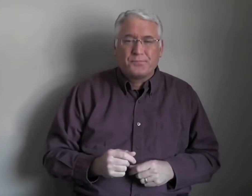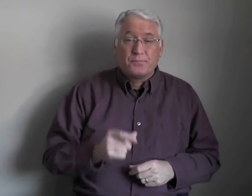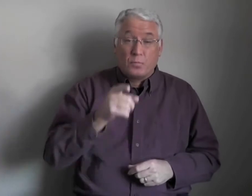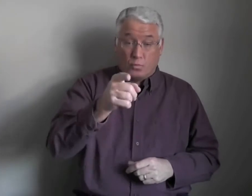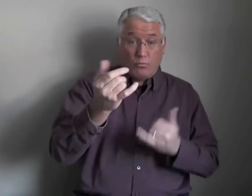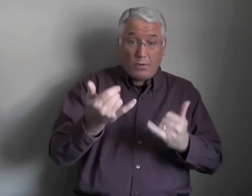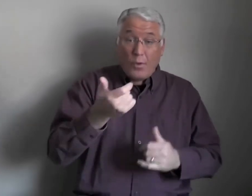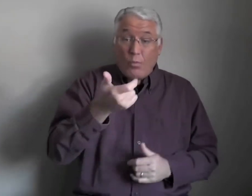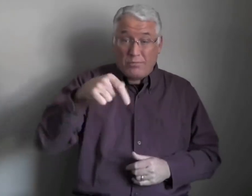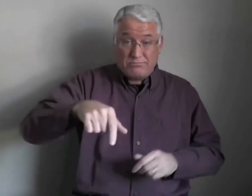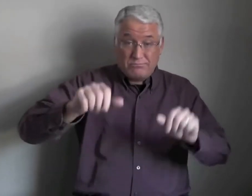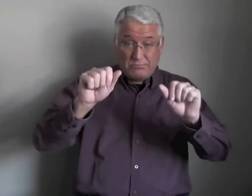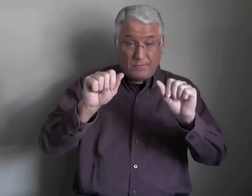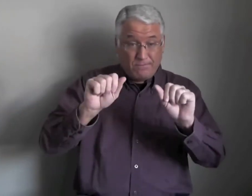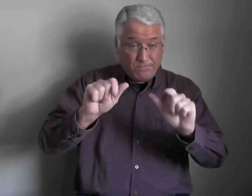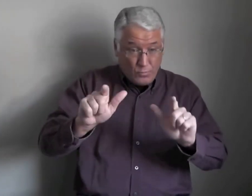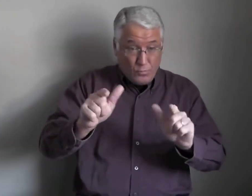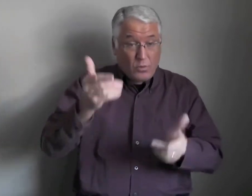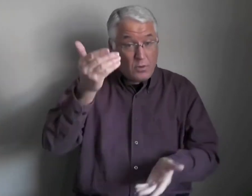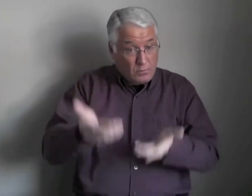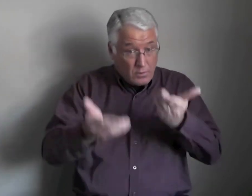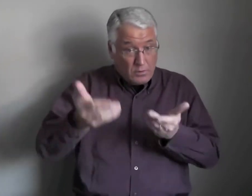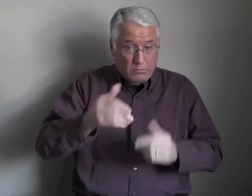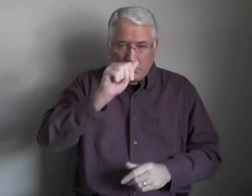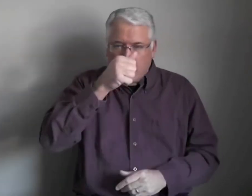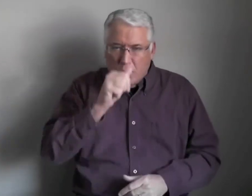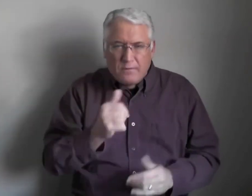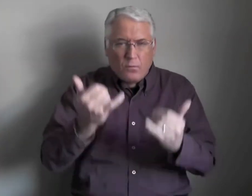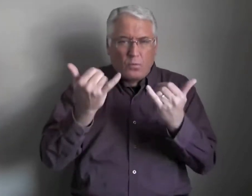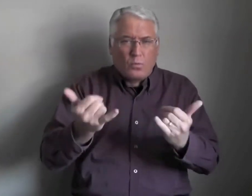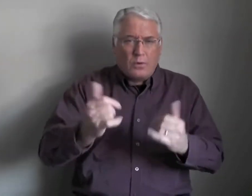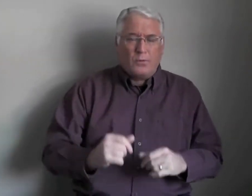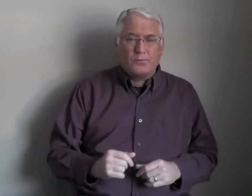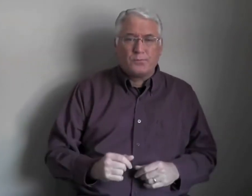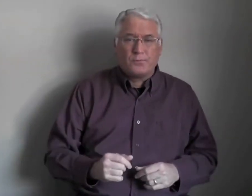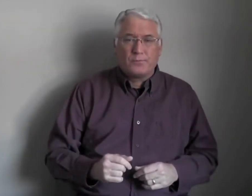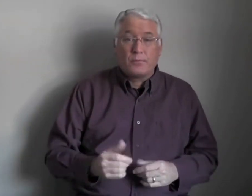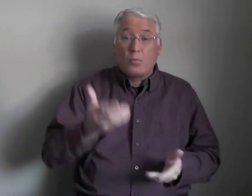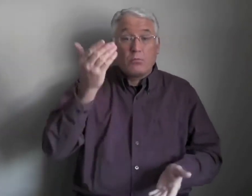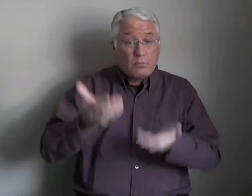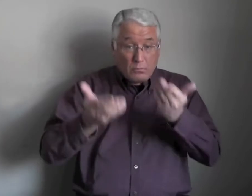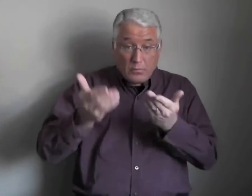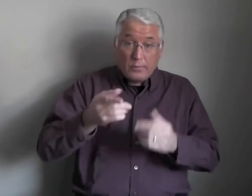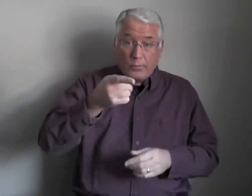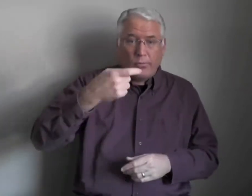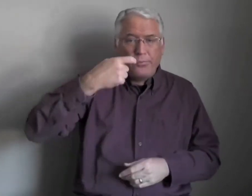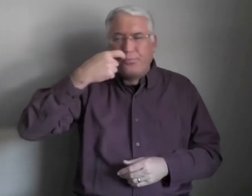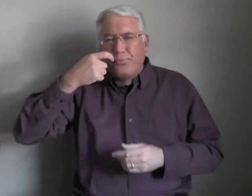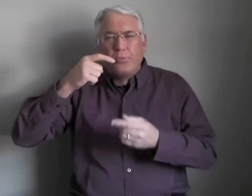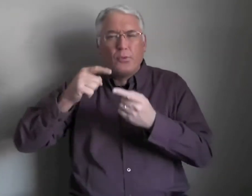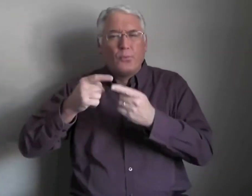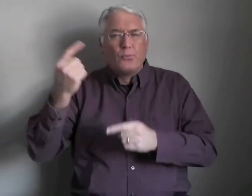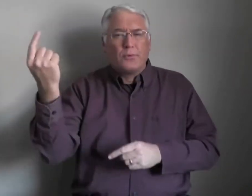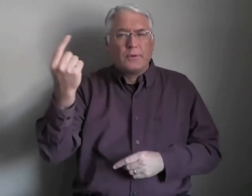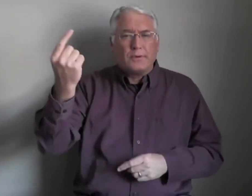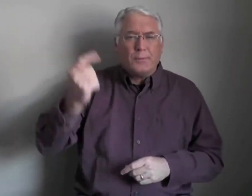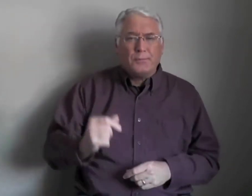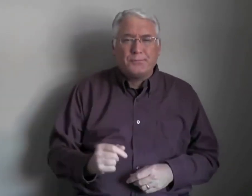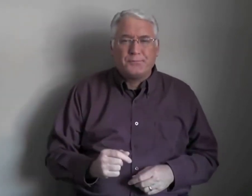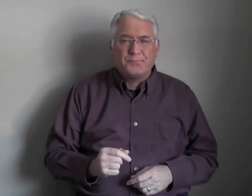in our life. If you're watching this video right now, you might be suffering from something. Perhaps you have an